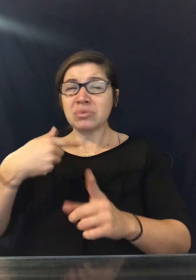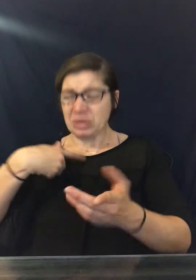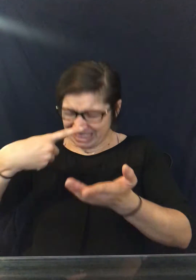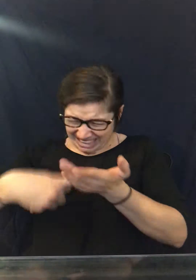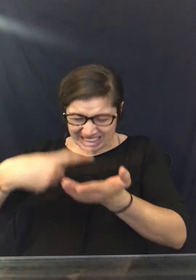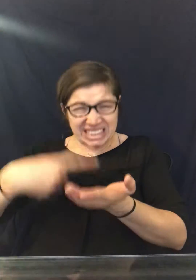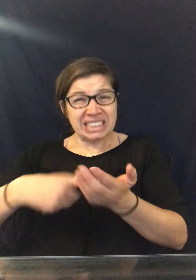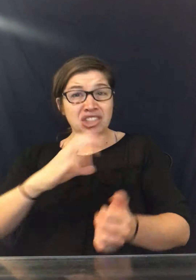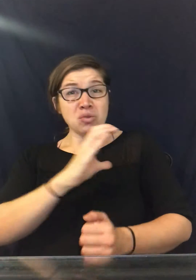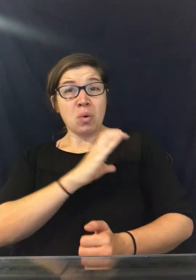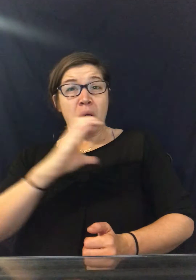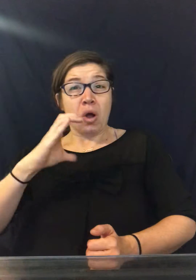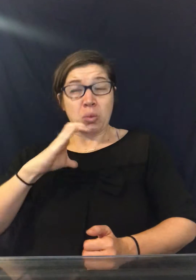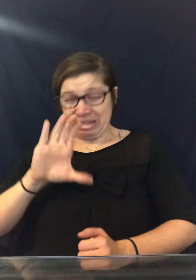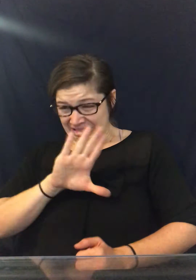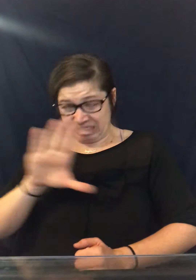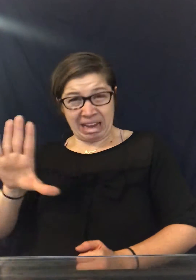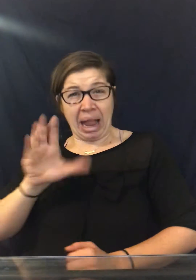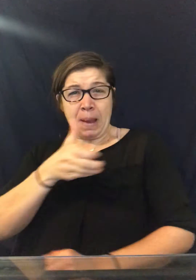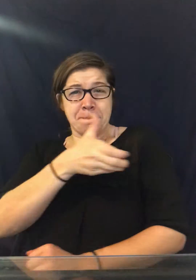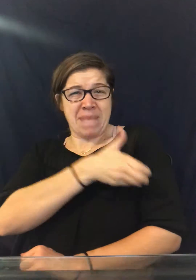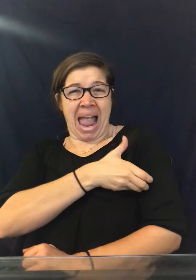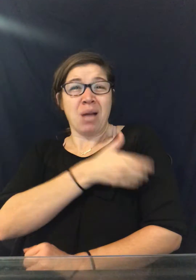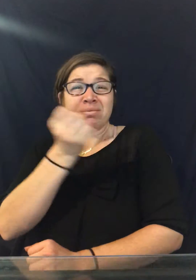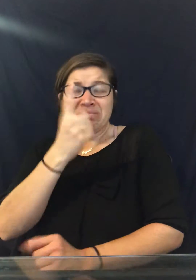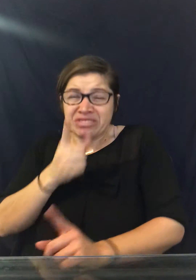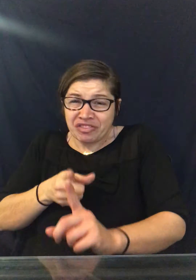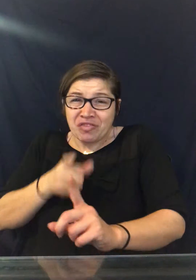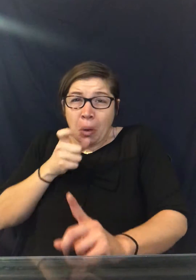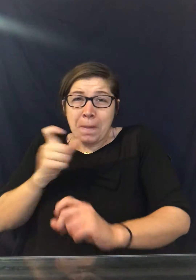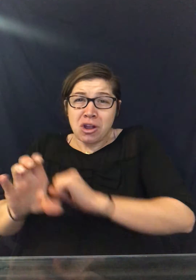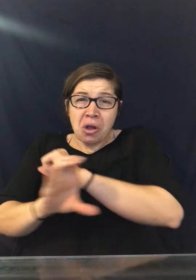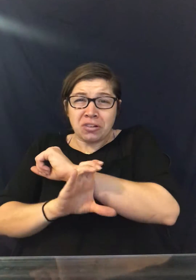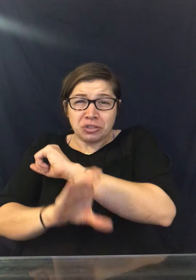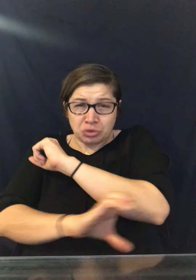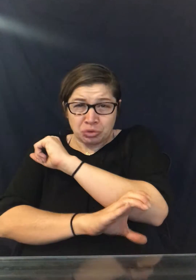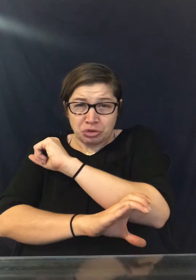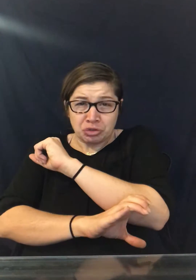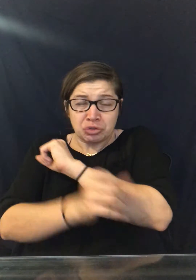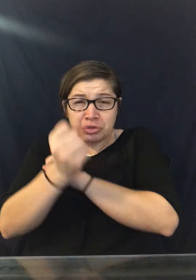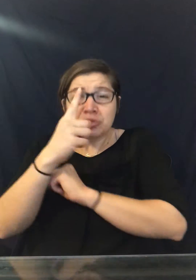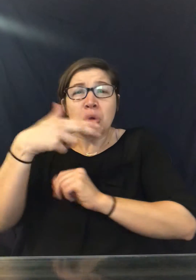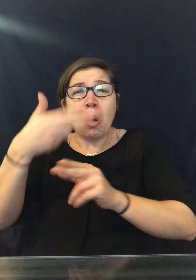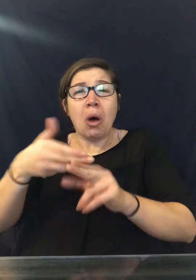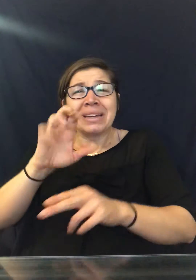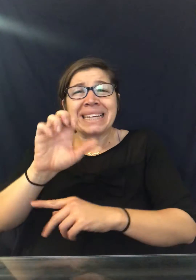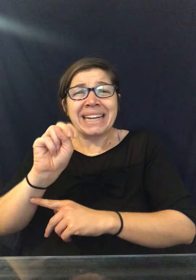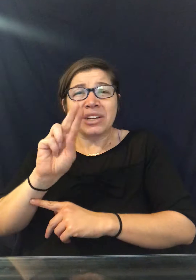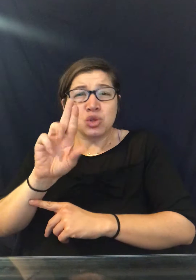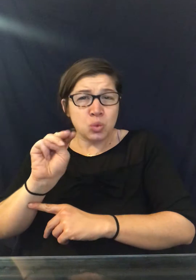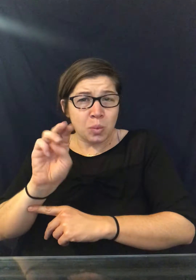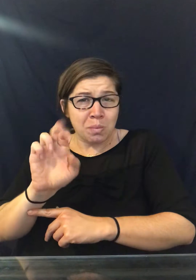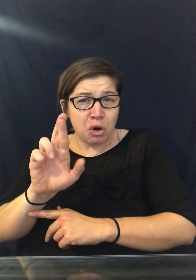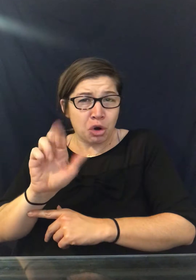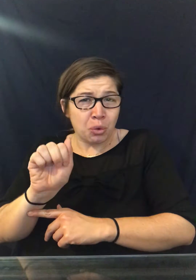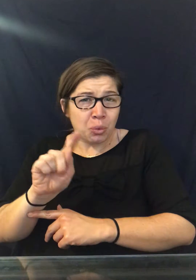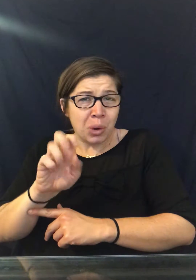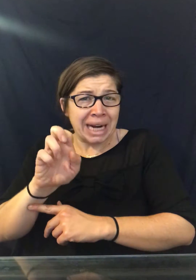are known as enumerated powers, things like declaring war, raising taxes, supporting